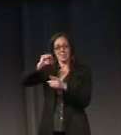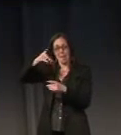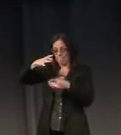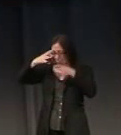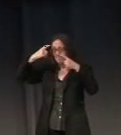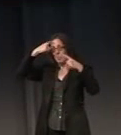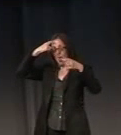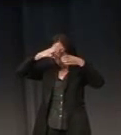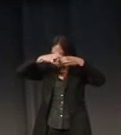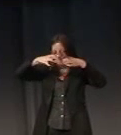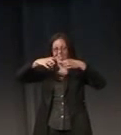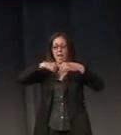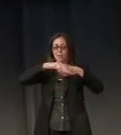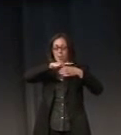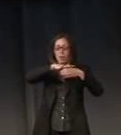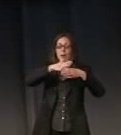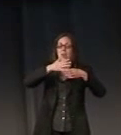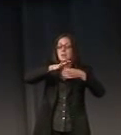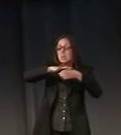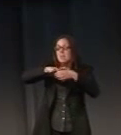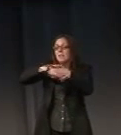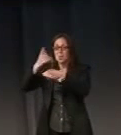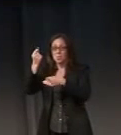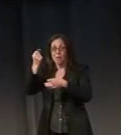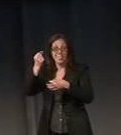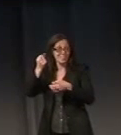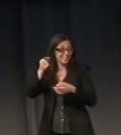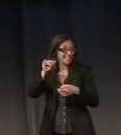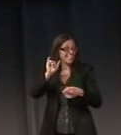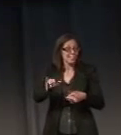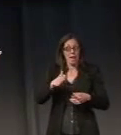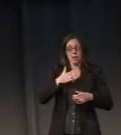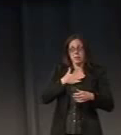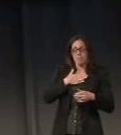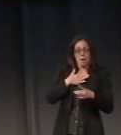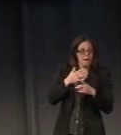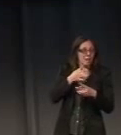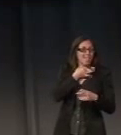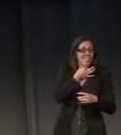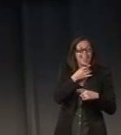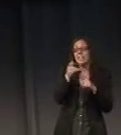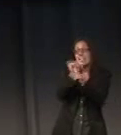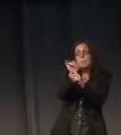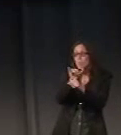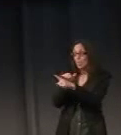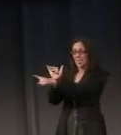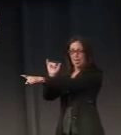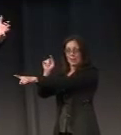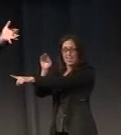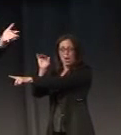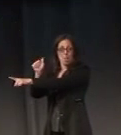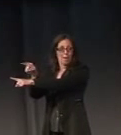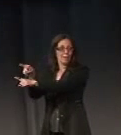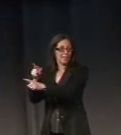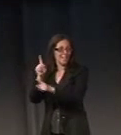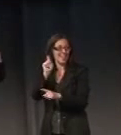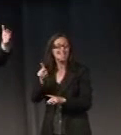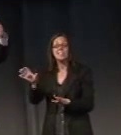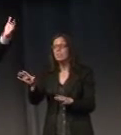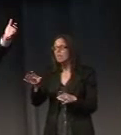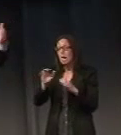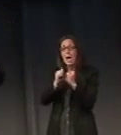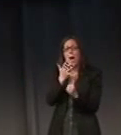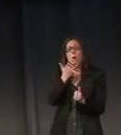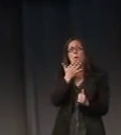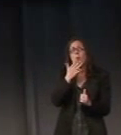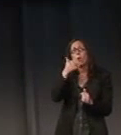full symmetry with some of the questions that Tauba is asking, is this idea of how color is organized doesn't seem to be out there in